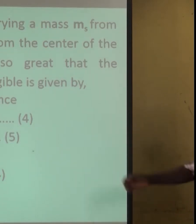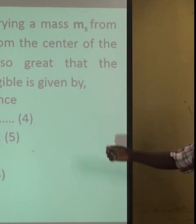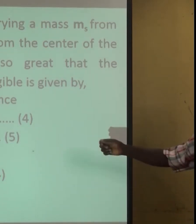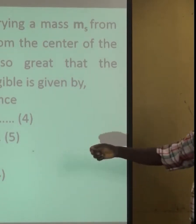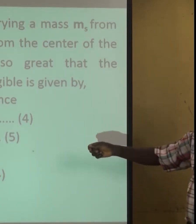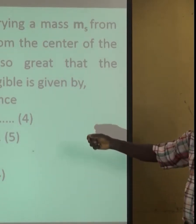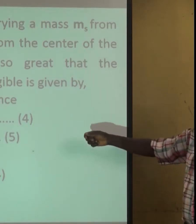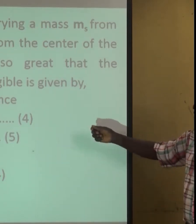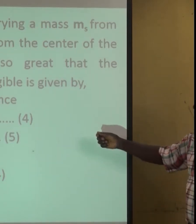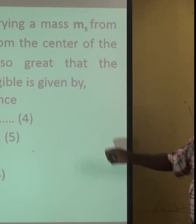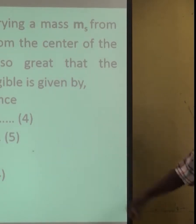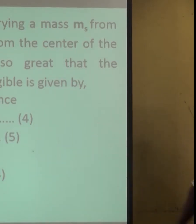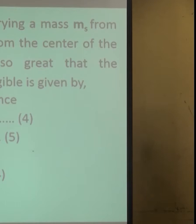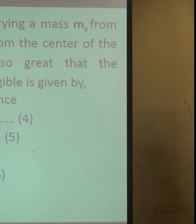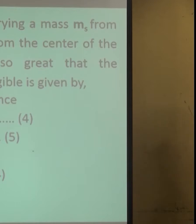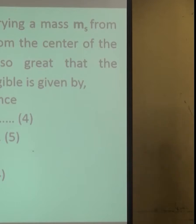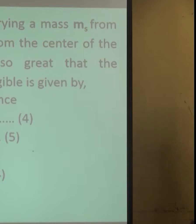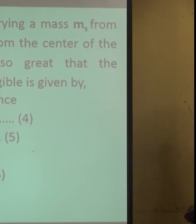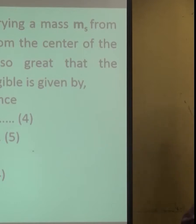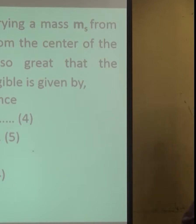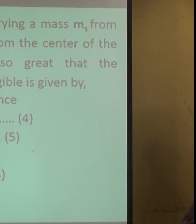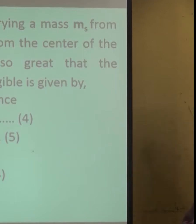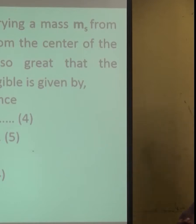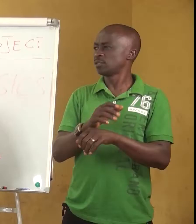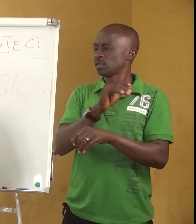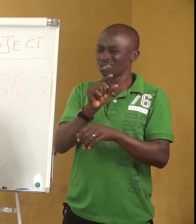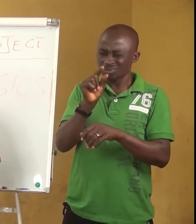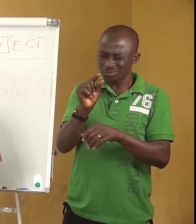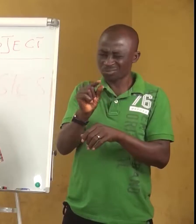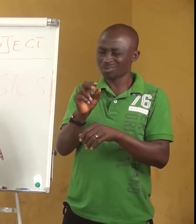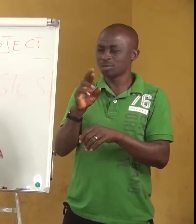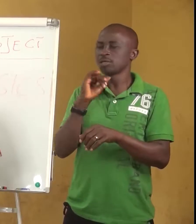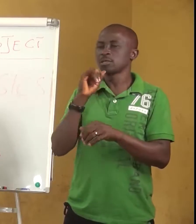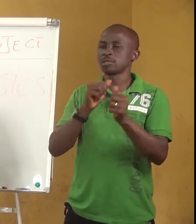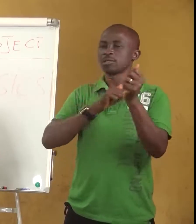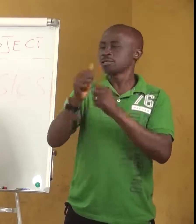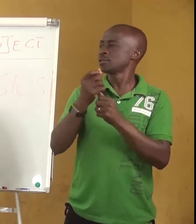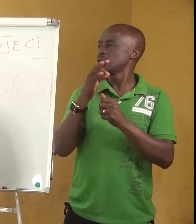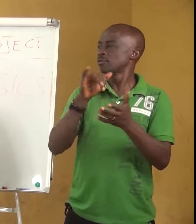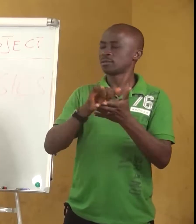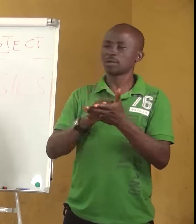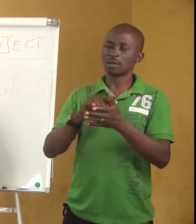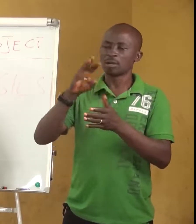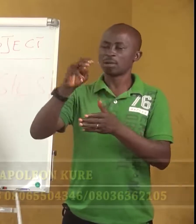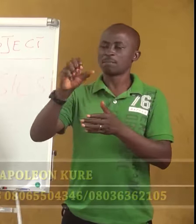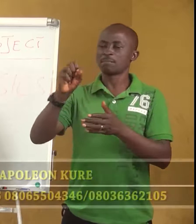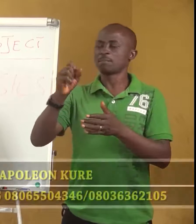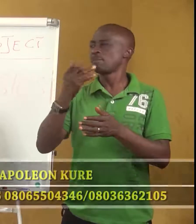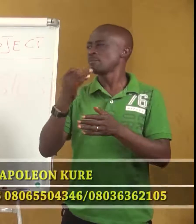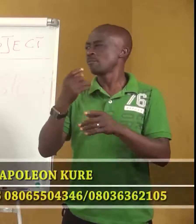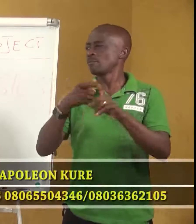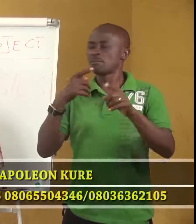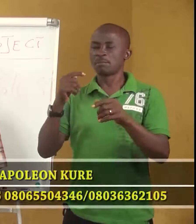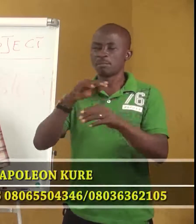force, then times small r, which is the distance of that mass from the